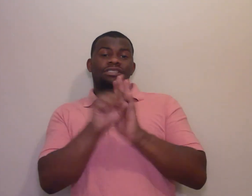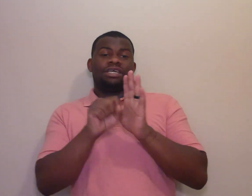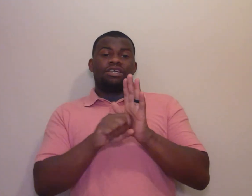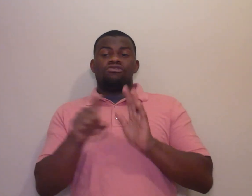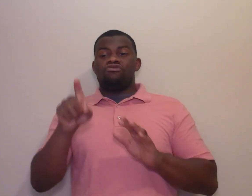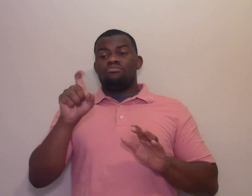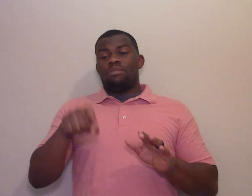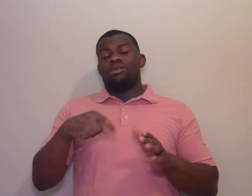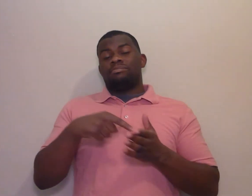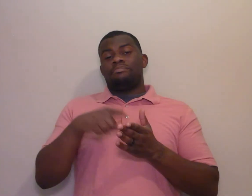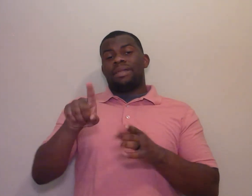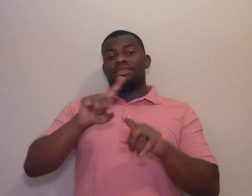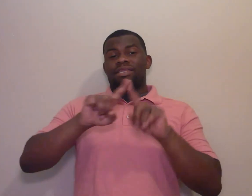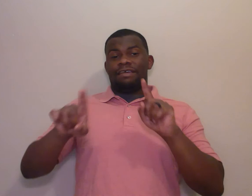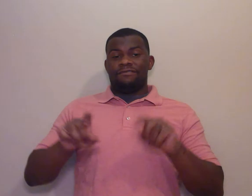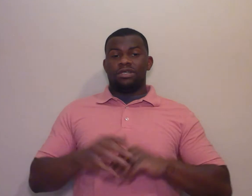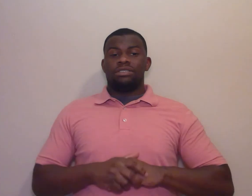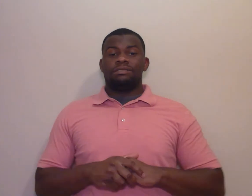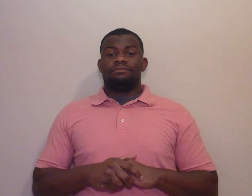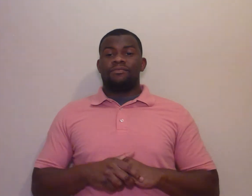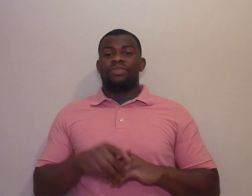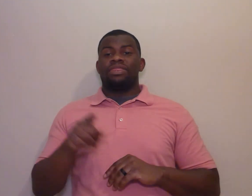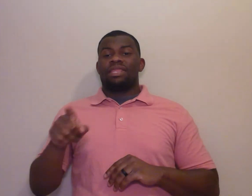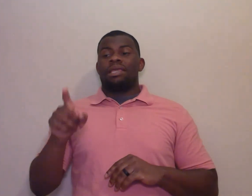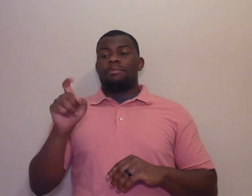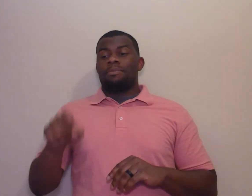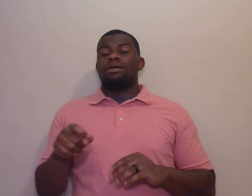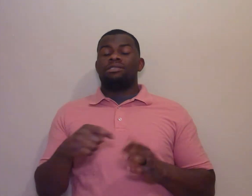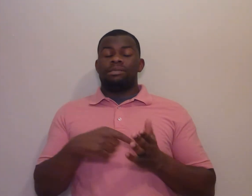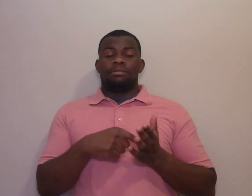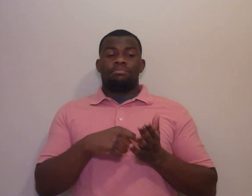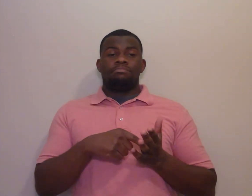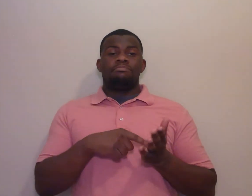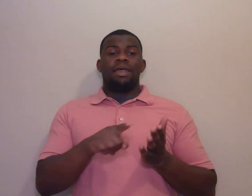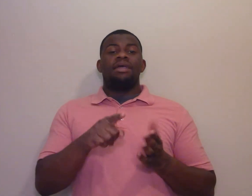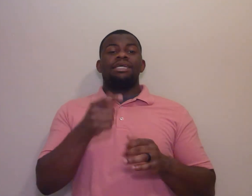the waiver request each session, beginning 10 days before classes